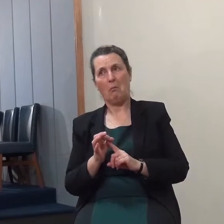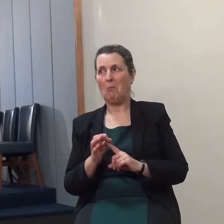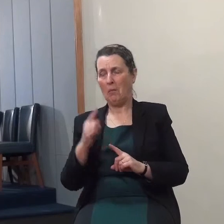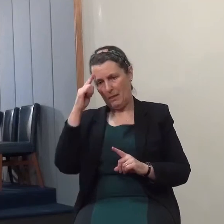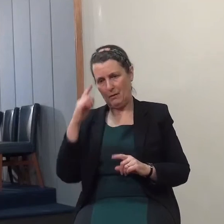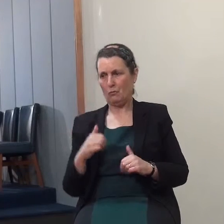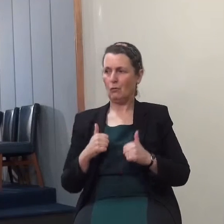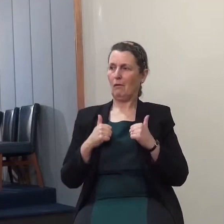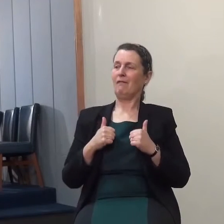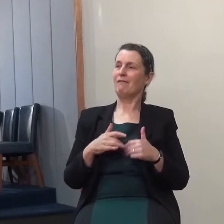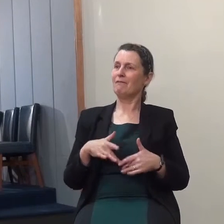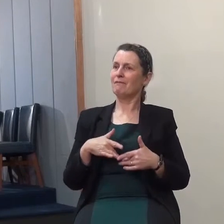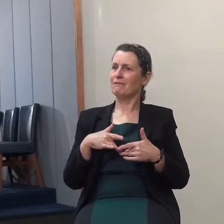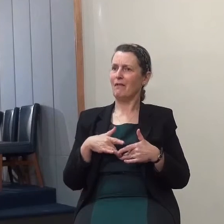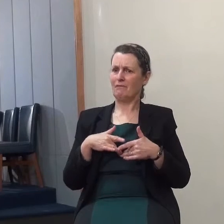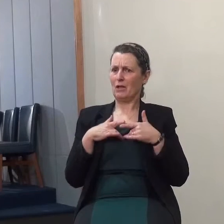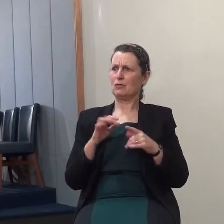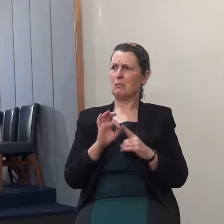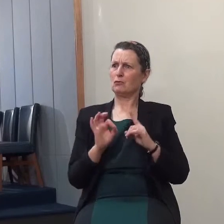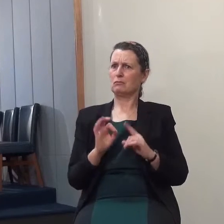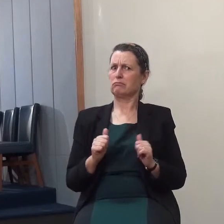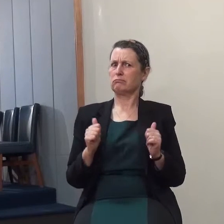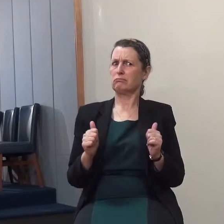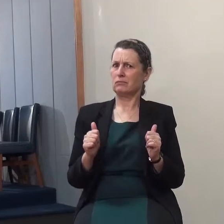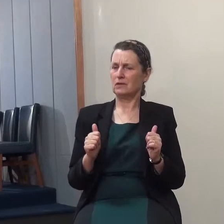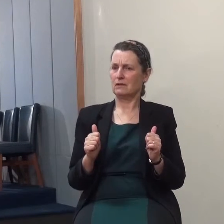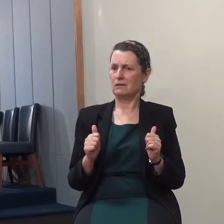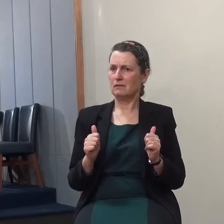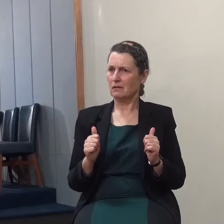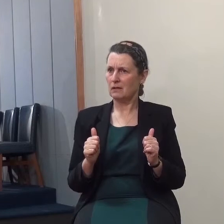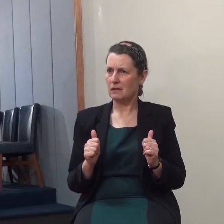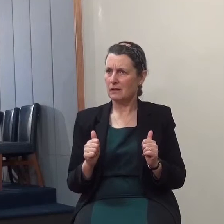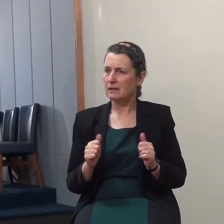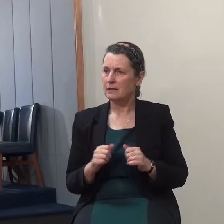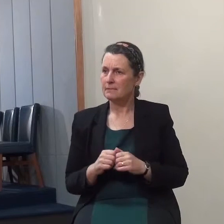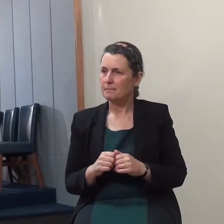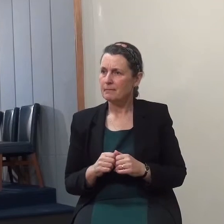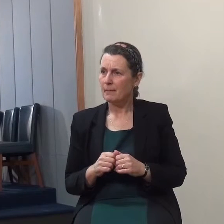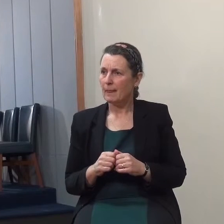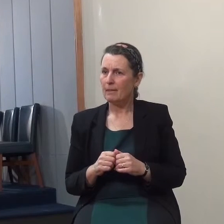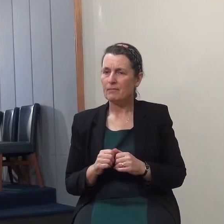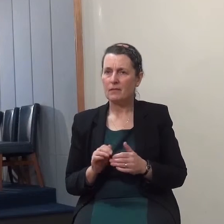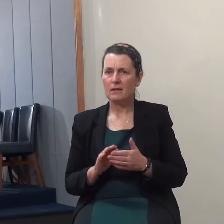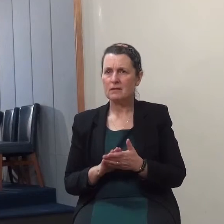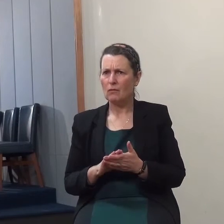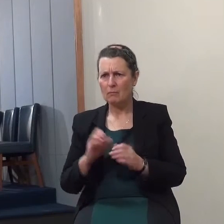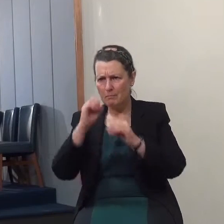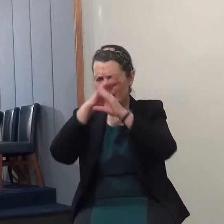feel so special before. I hope I'm not sounding patronizing, but you can just imagine the